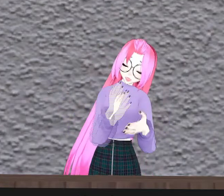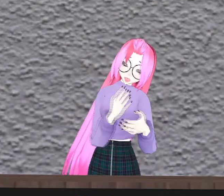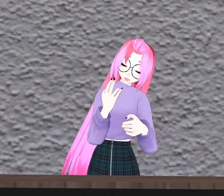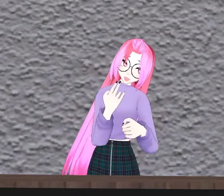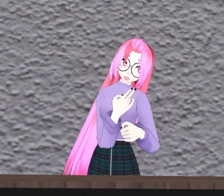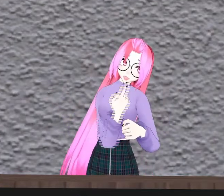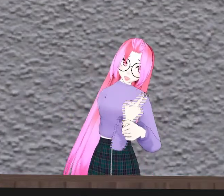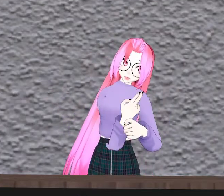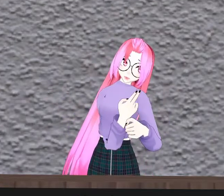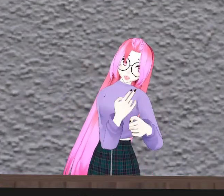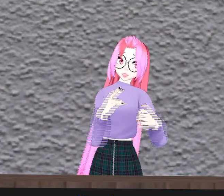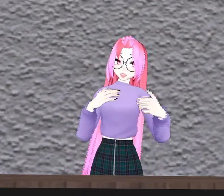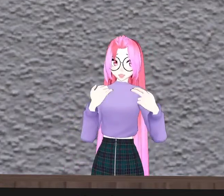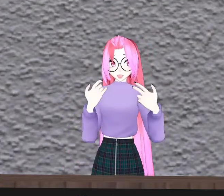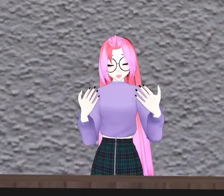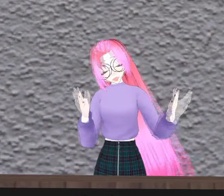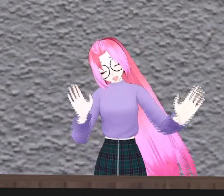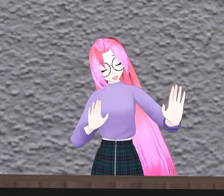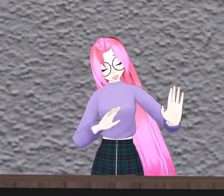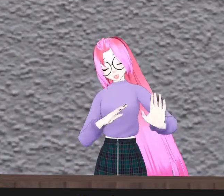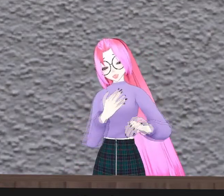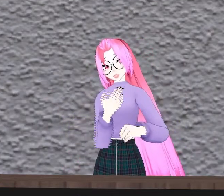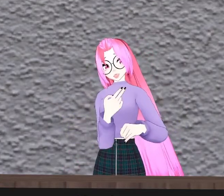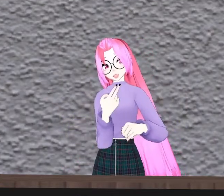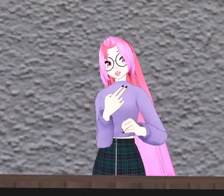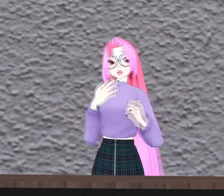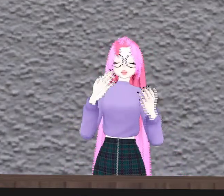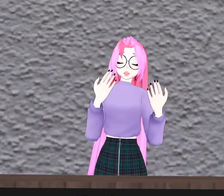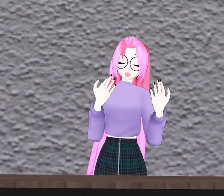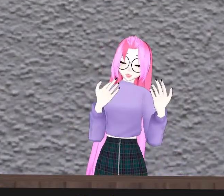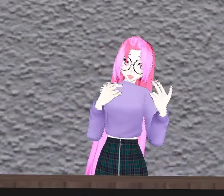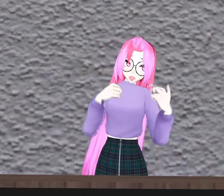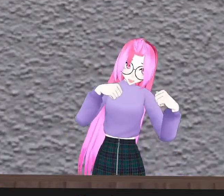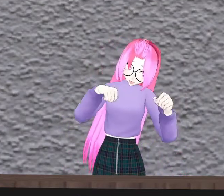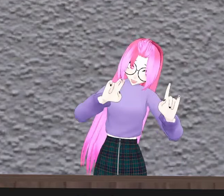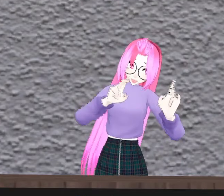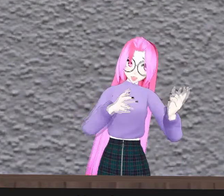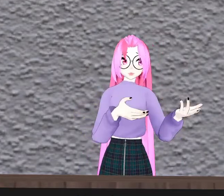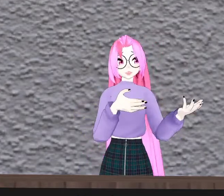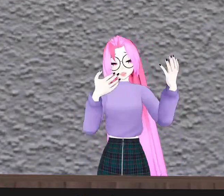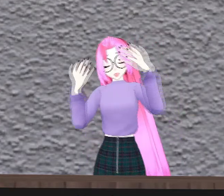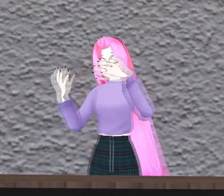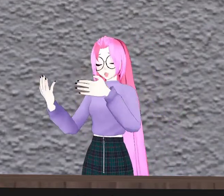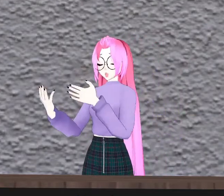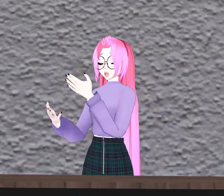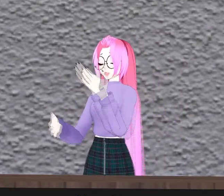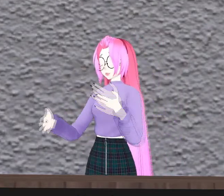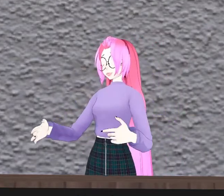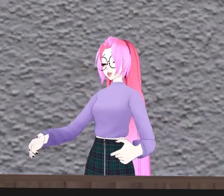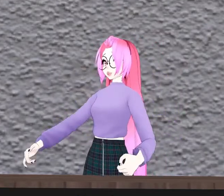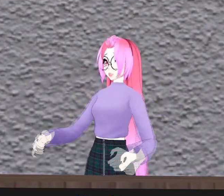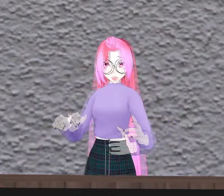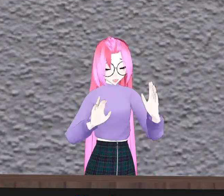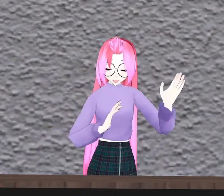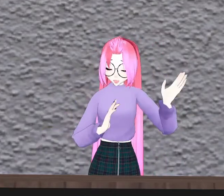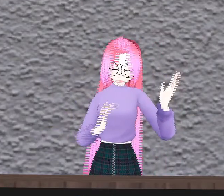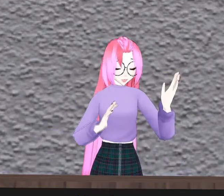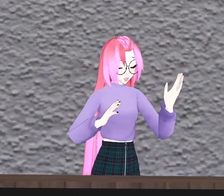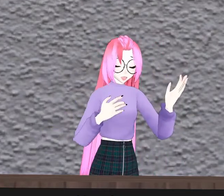stop using it and then tell people, you know, I don't have a name sign right now, and wait for the opportunity to be given a new one. So yeah, it's totally fine to